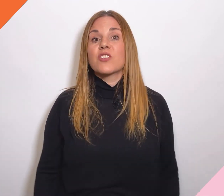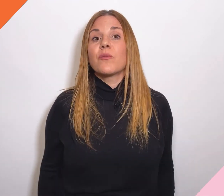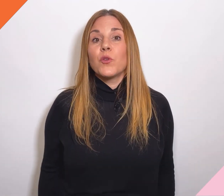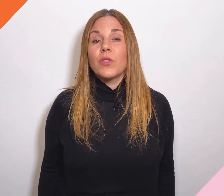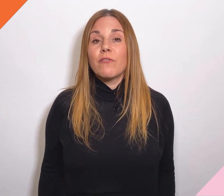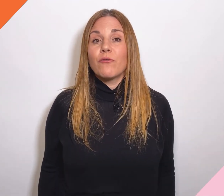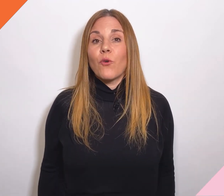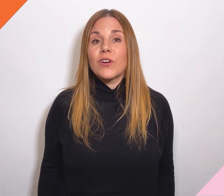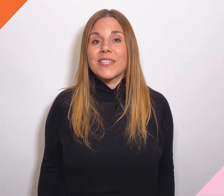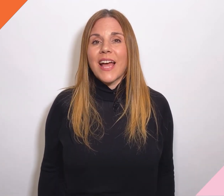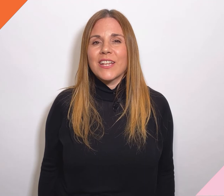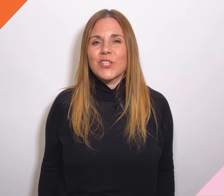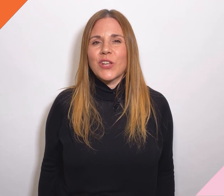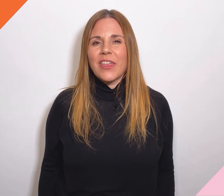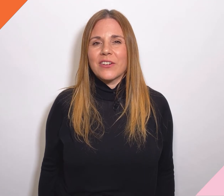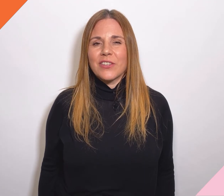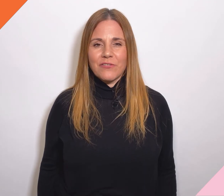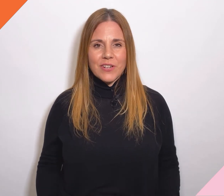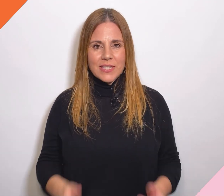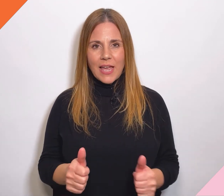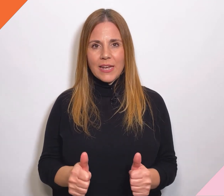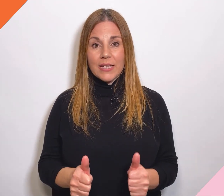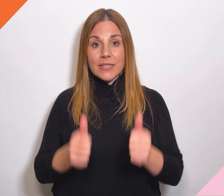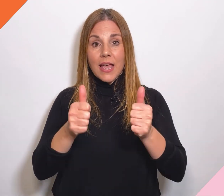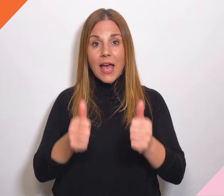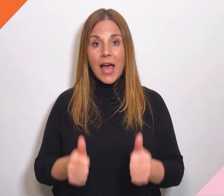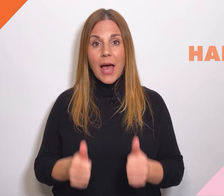review the four signs together. The first sign is happy.